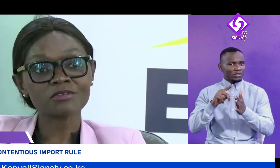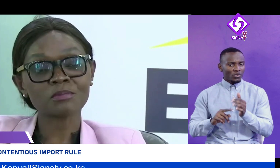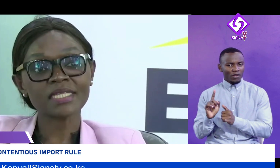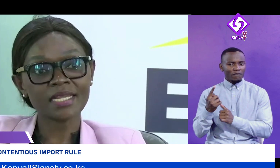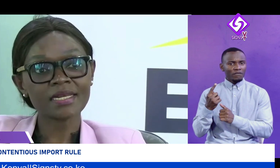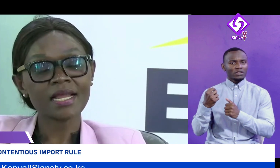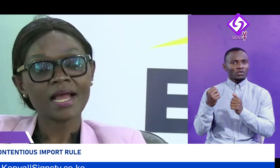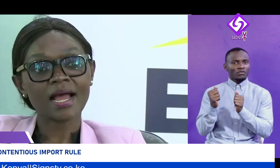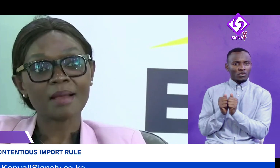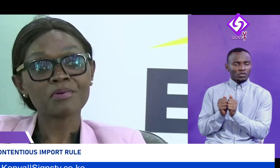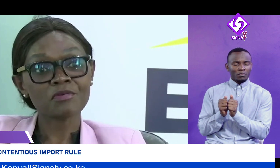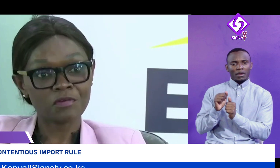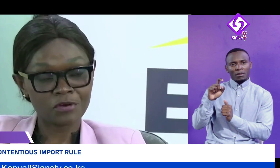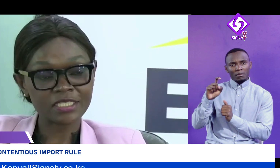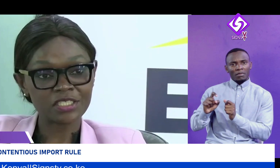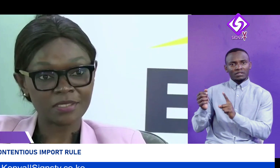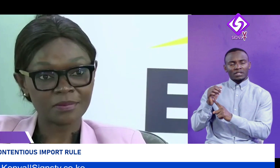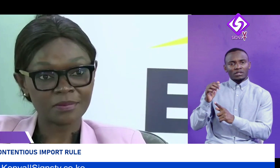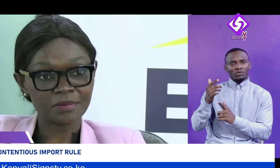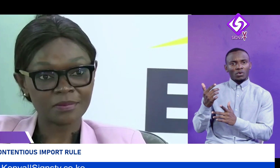to obtain proof of origin.